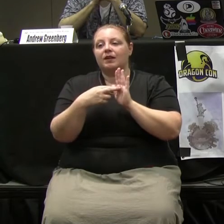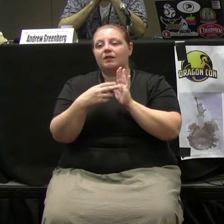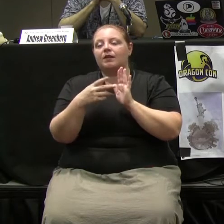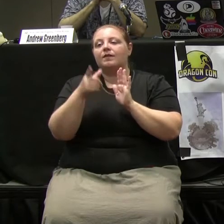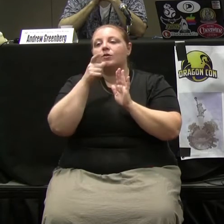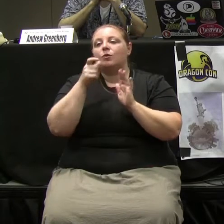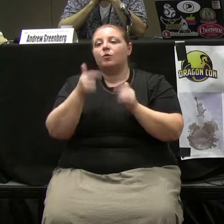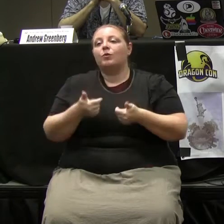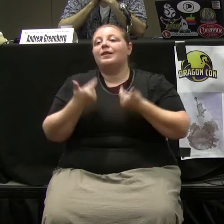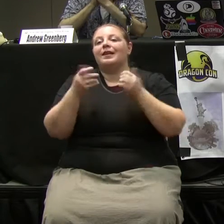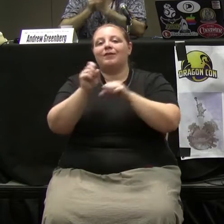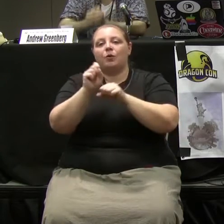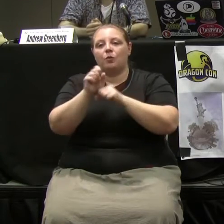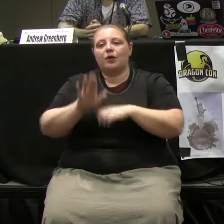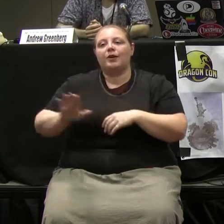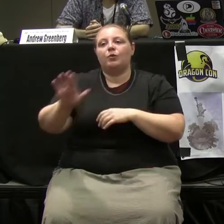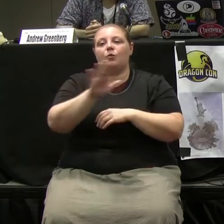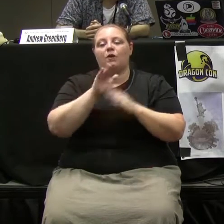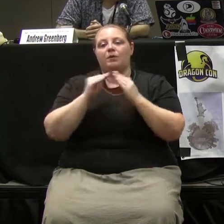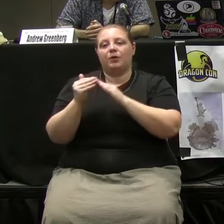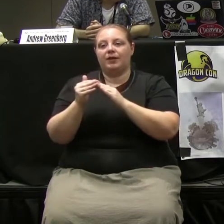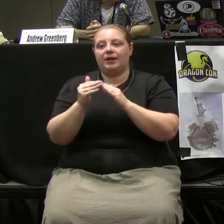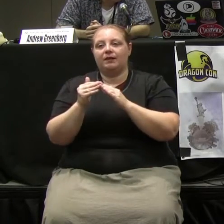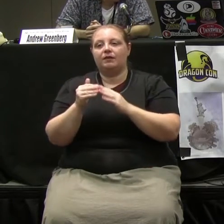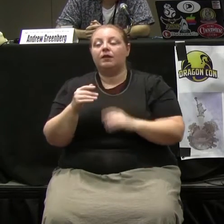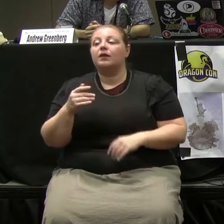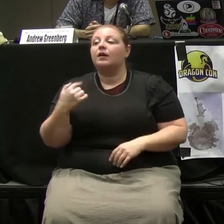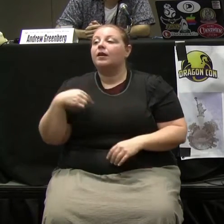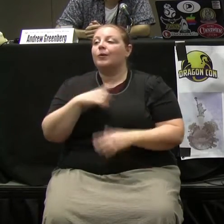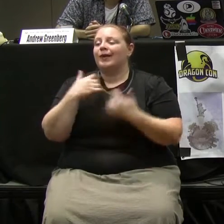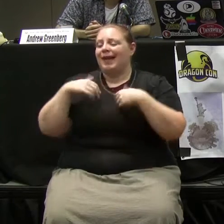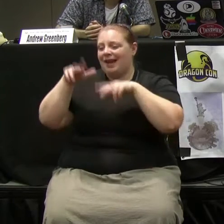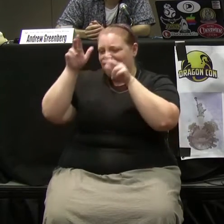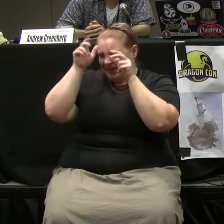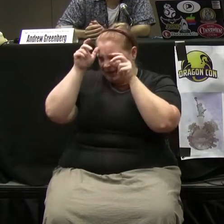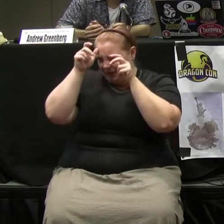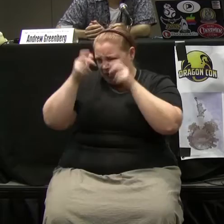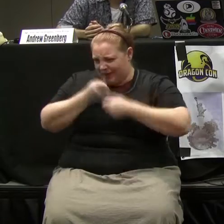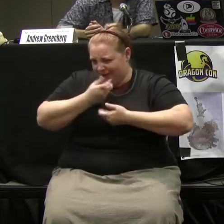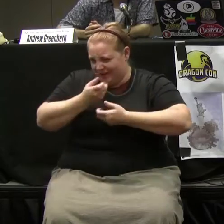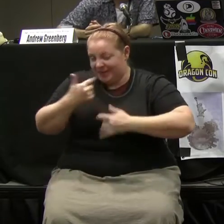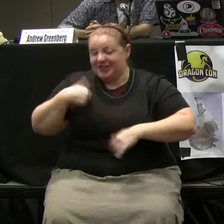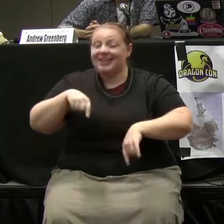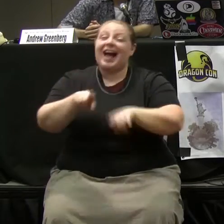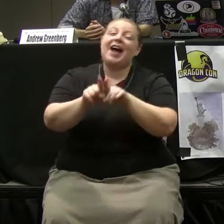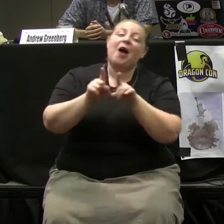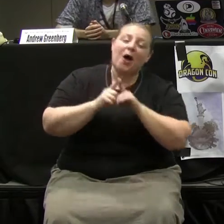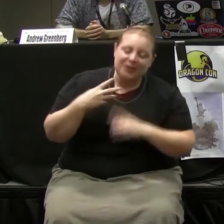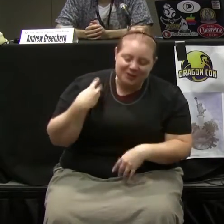work in your community. So as we're going through evil confessions, I too lived in Washington, D.C.